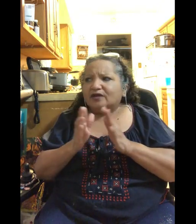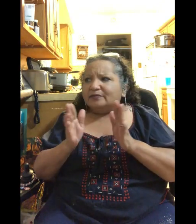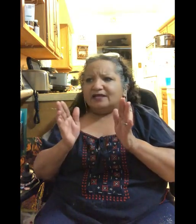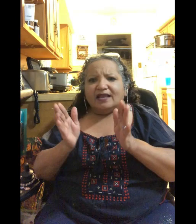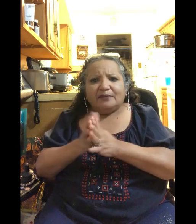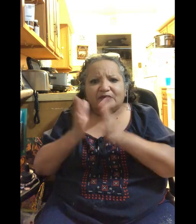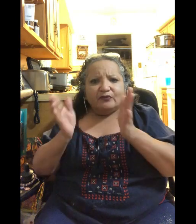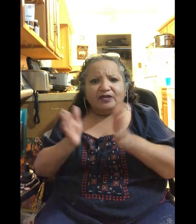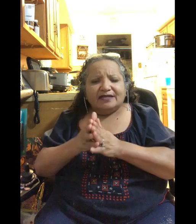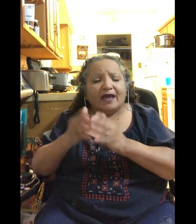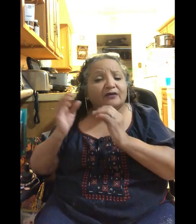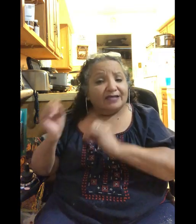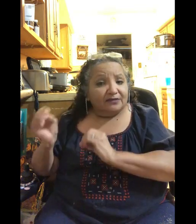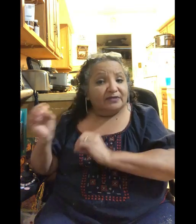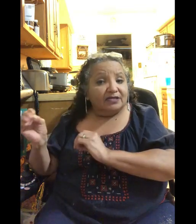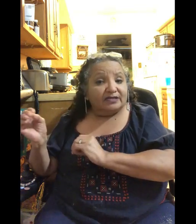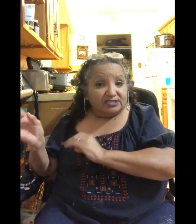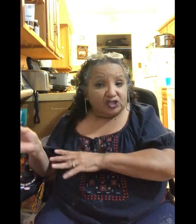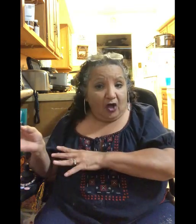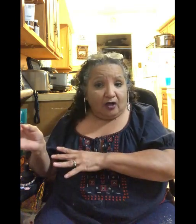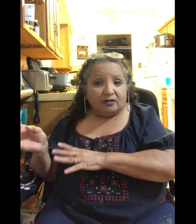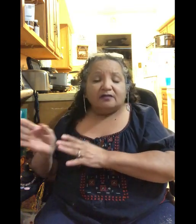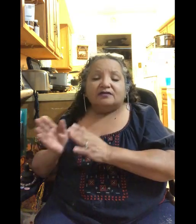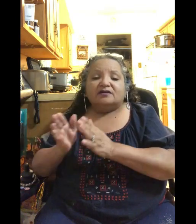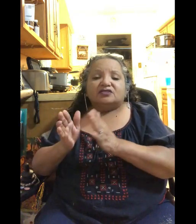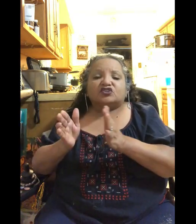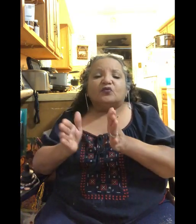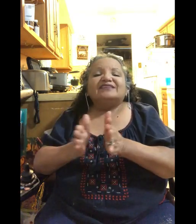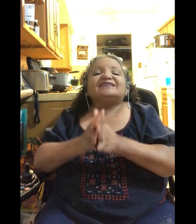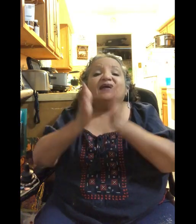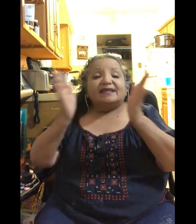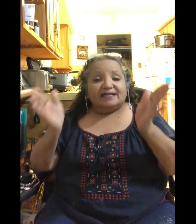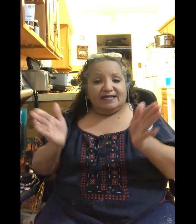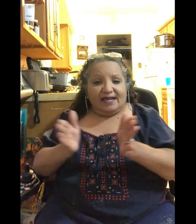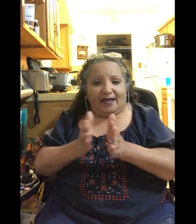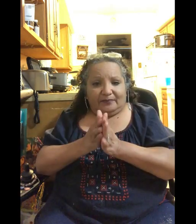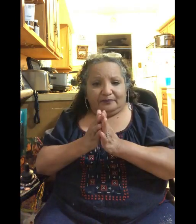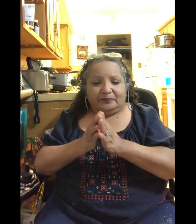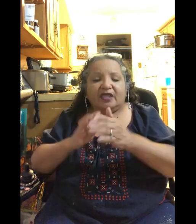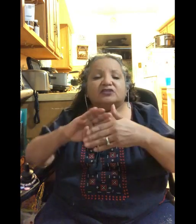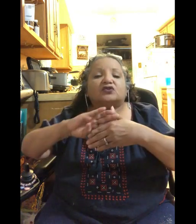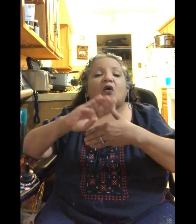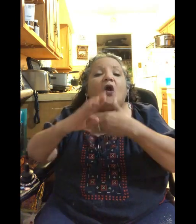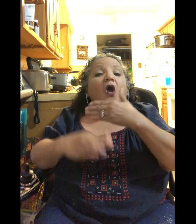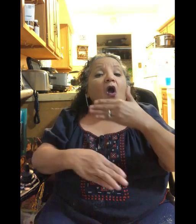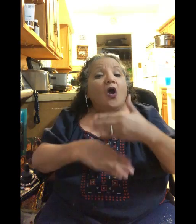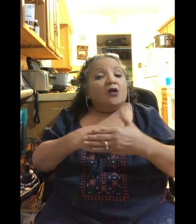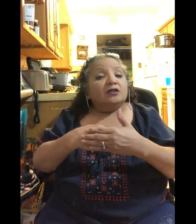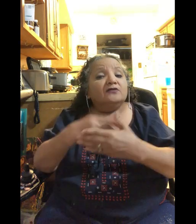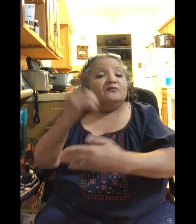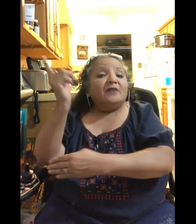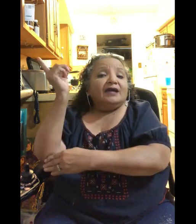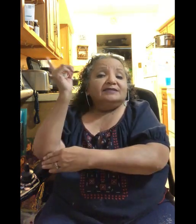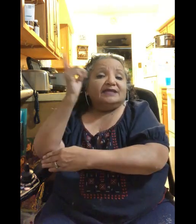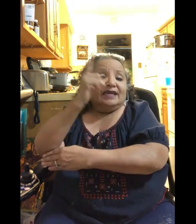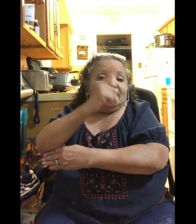to be clapping really loud in the middle of the song. So we silently clap. So all of my